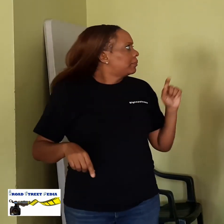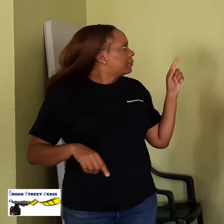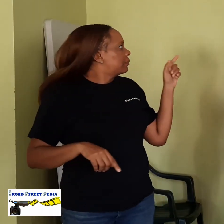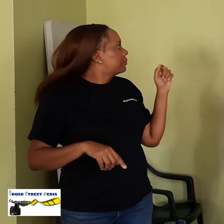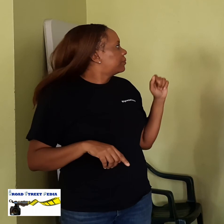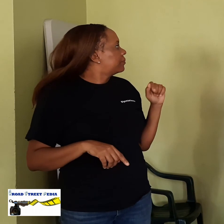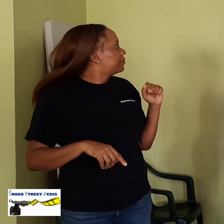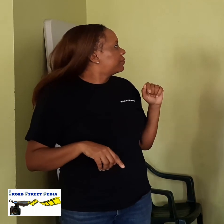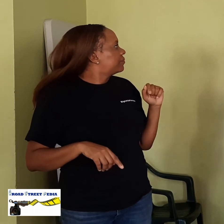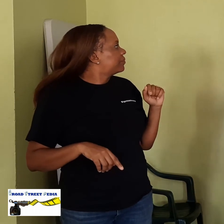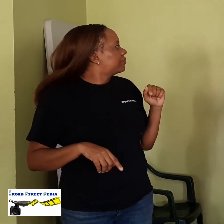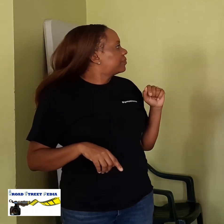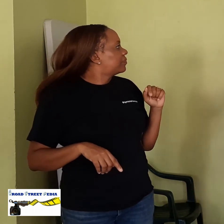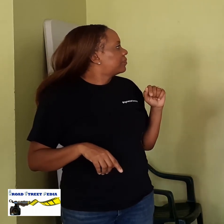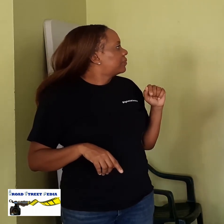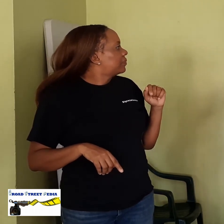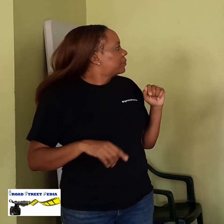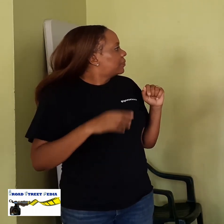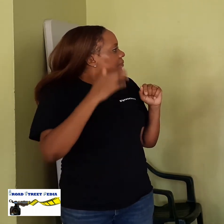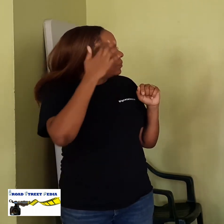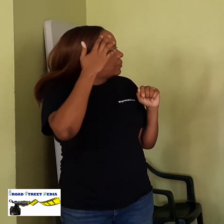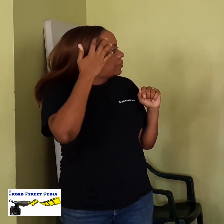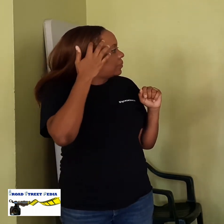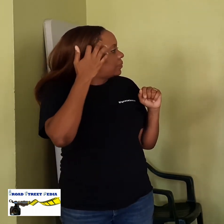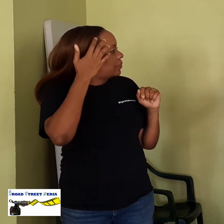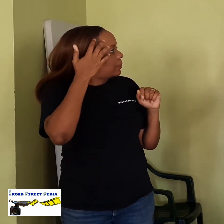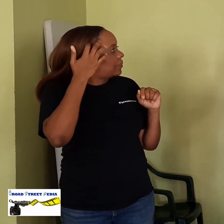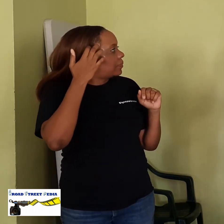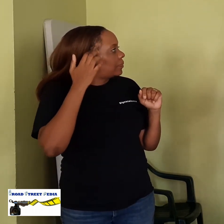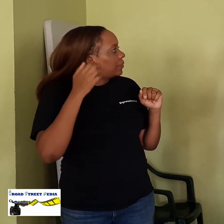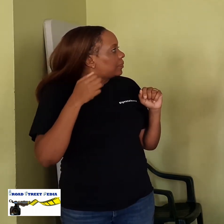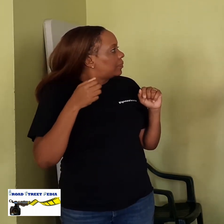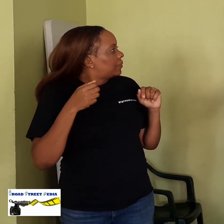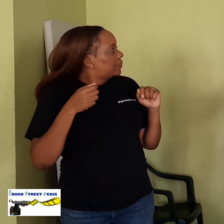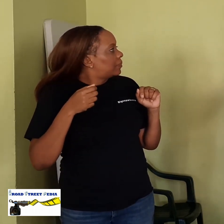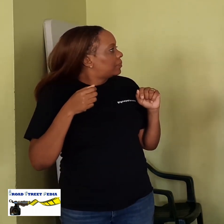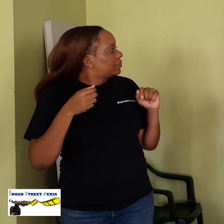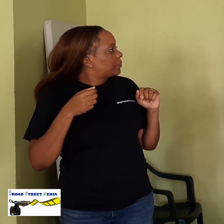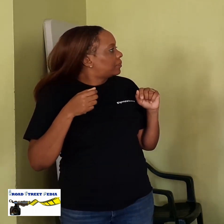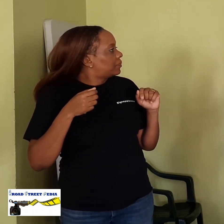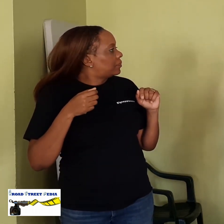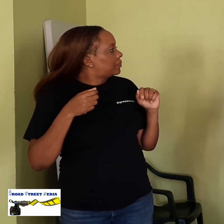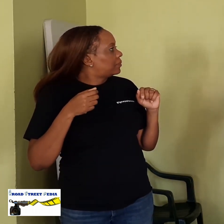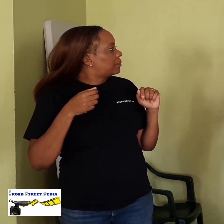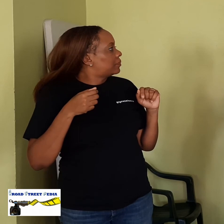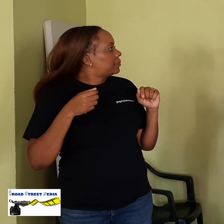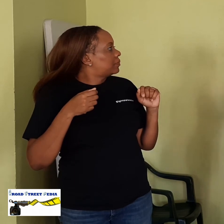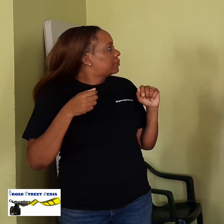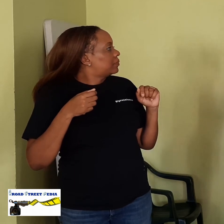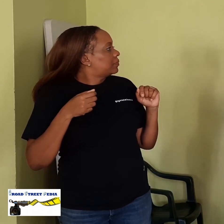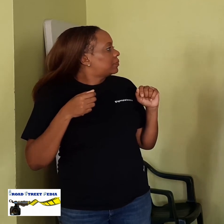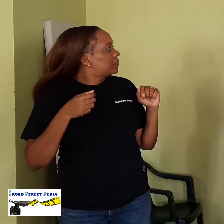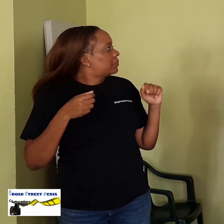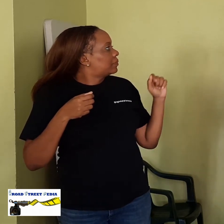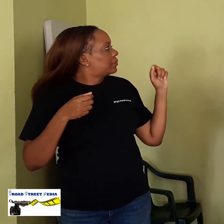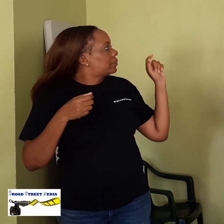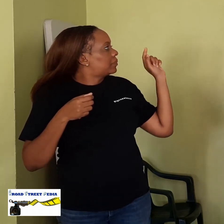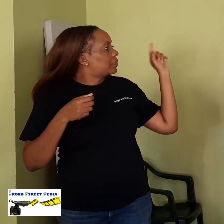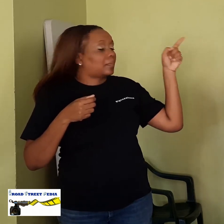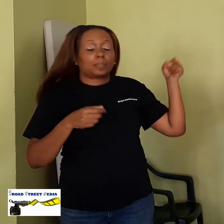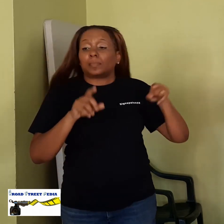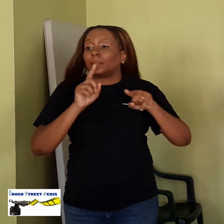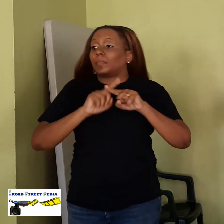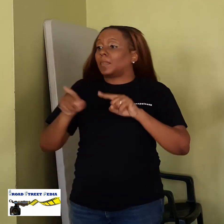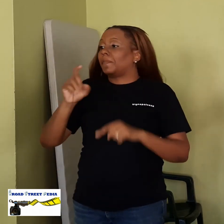we are presenting to you ethylene producers and ethylene sensitive